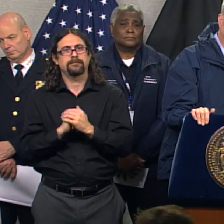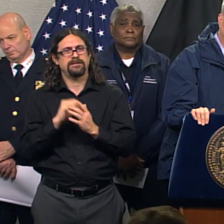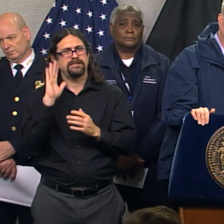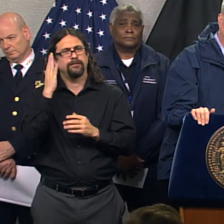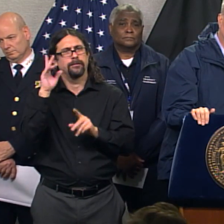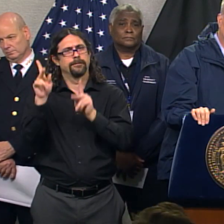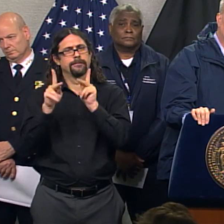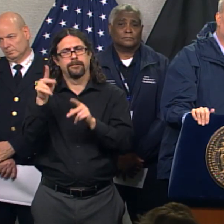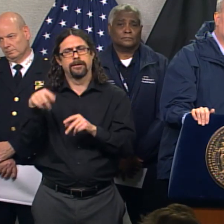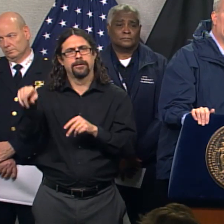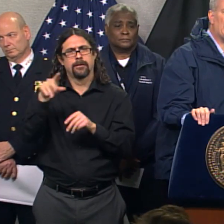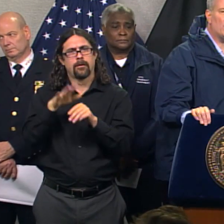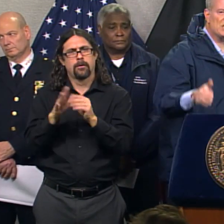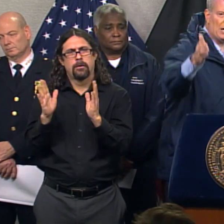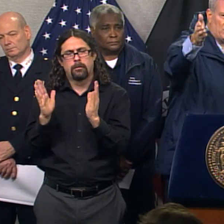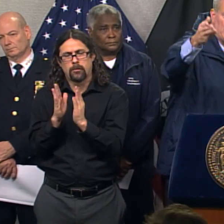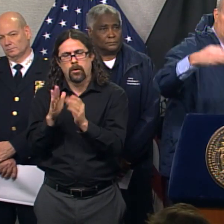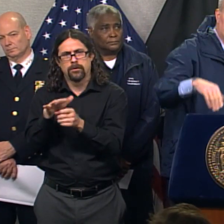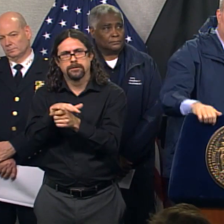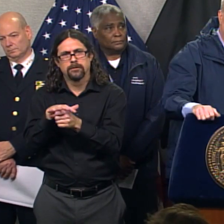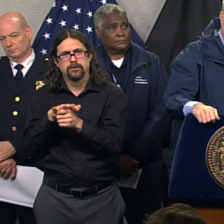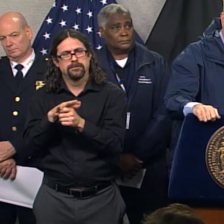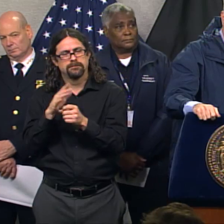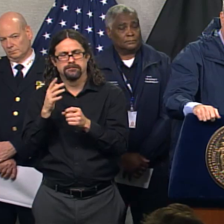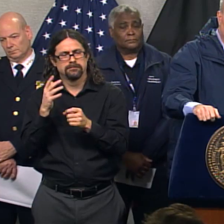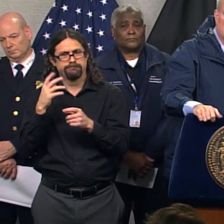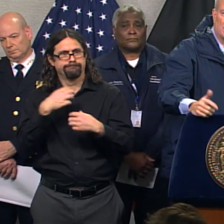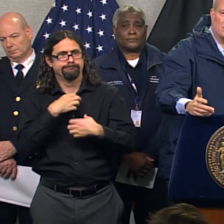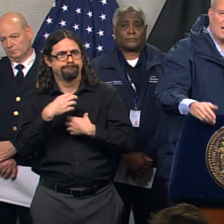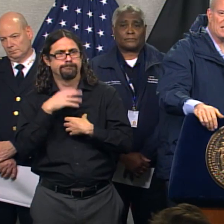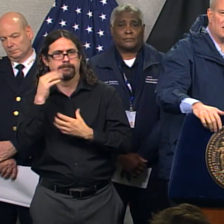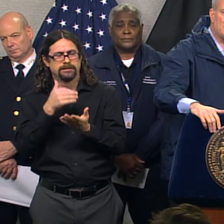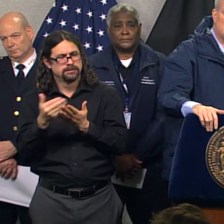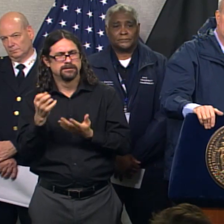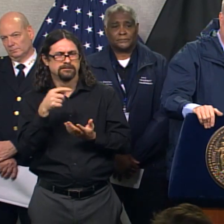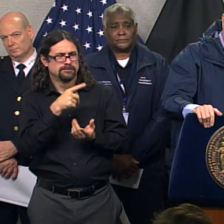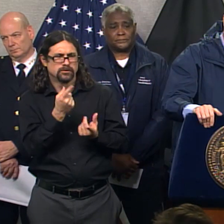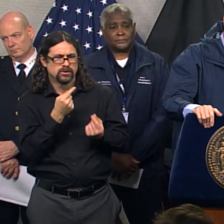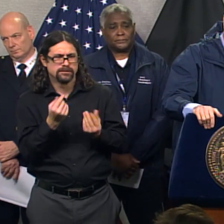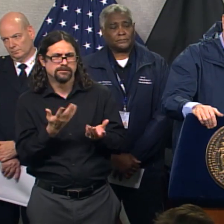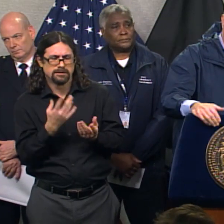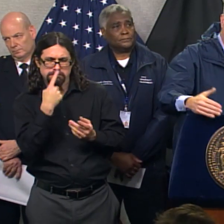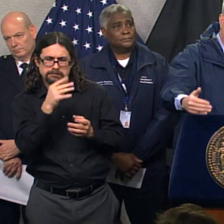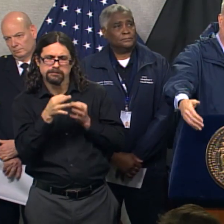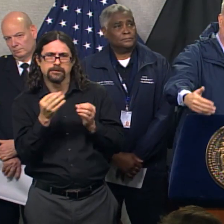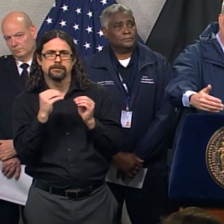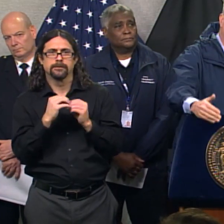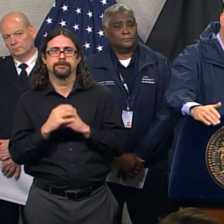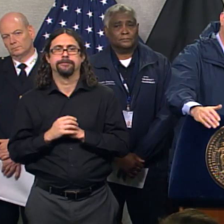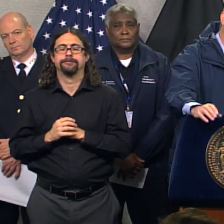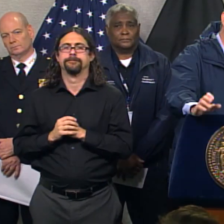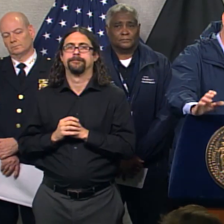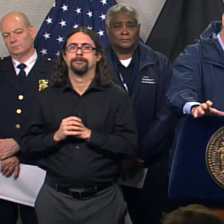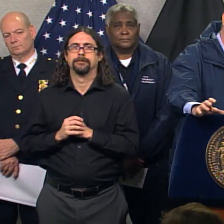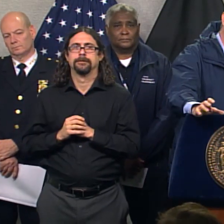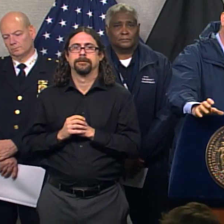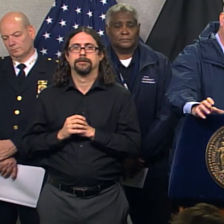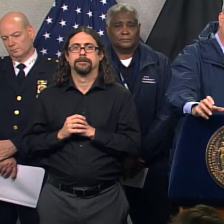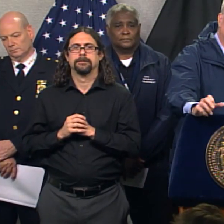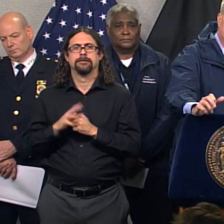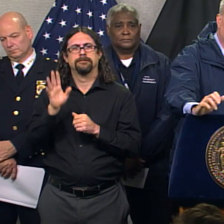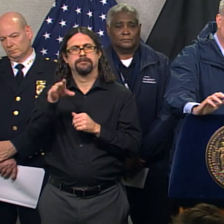what they're doing in those Yeah, and I was out there in those neighborhoods like Jackson Heights, East Elmhurst, a number of neighborhoods that